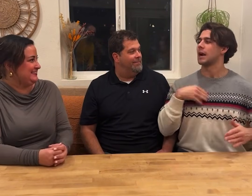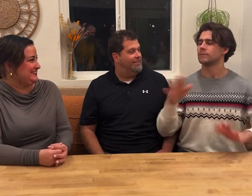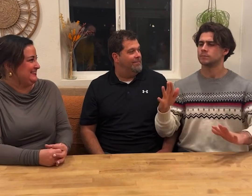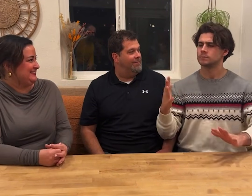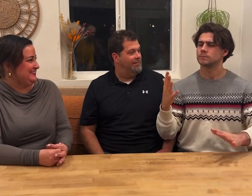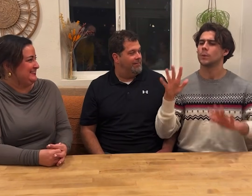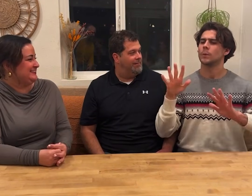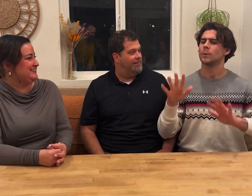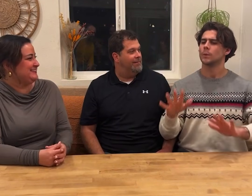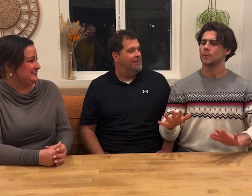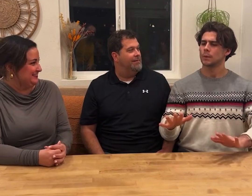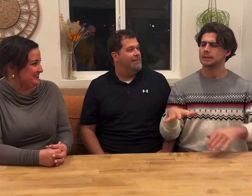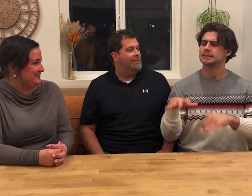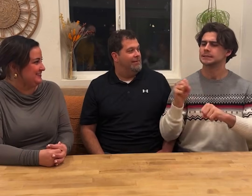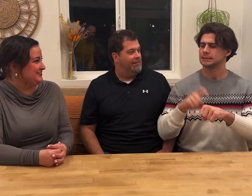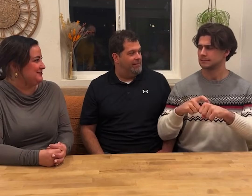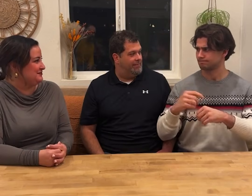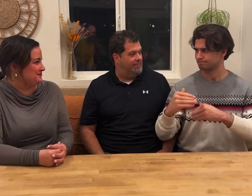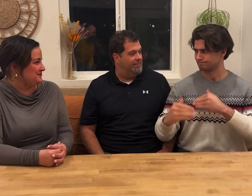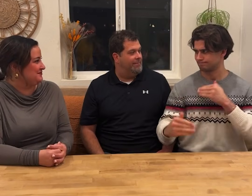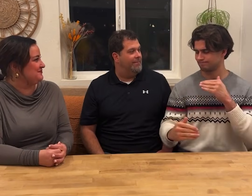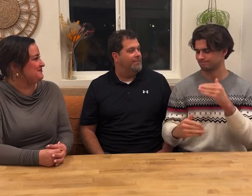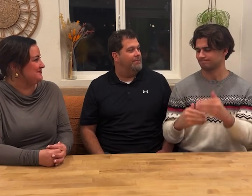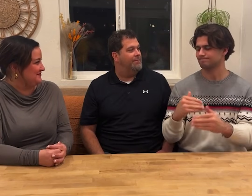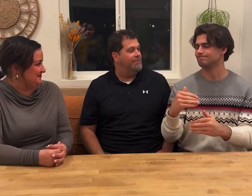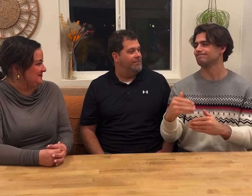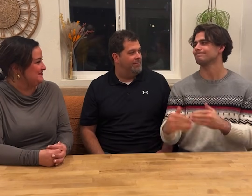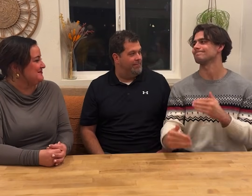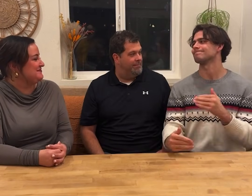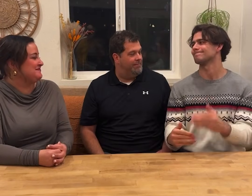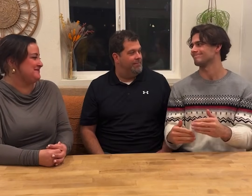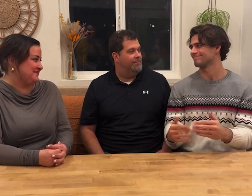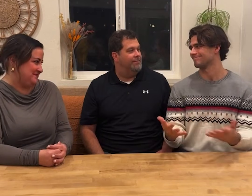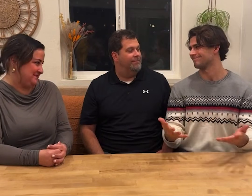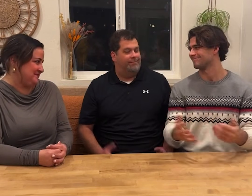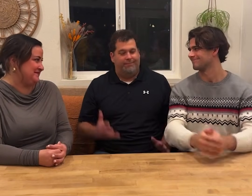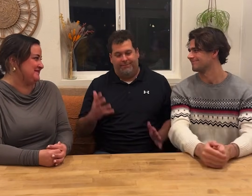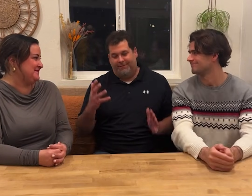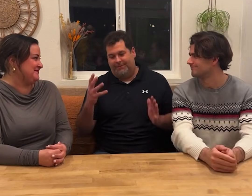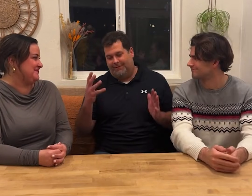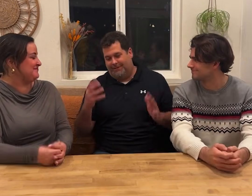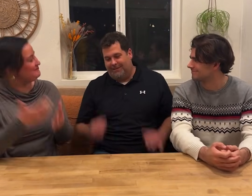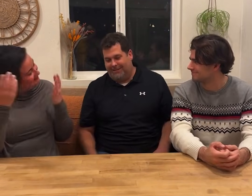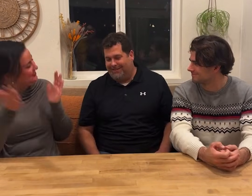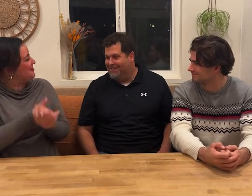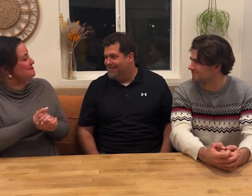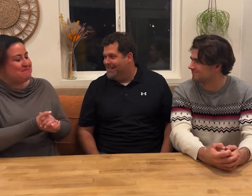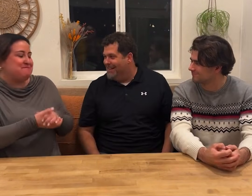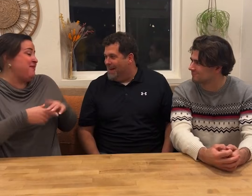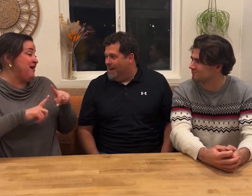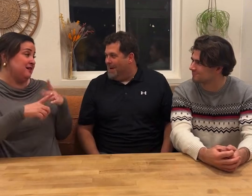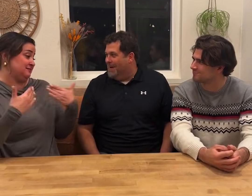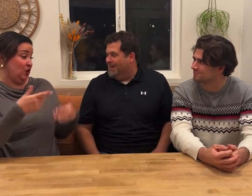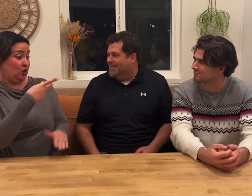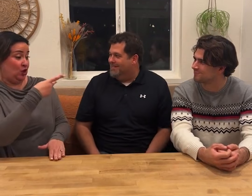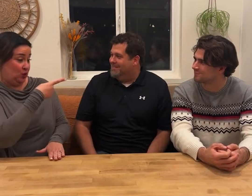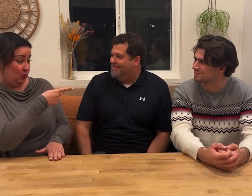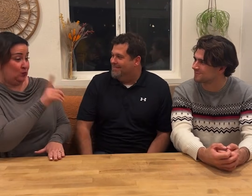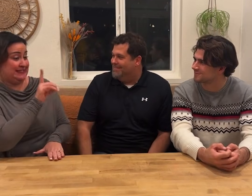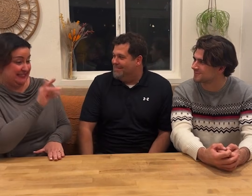hit. And we should have taken our time and just kind of played it cool still, but yeah.